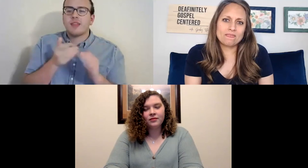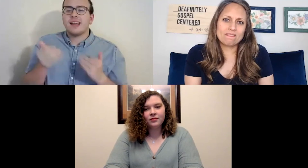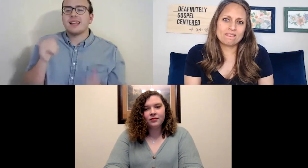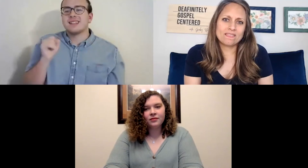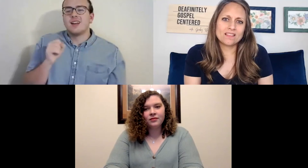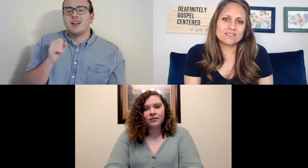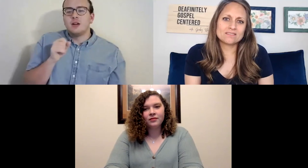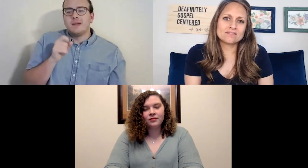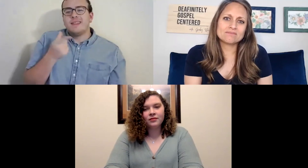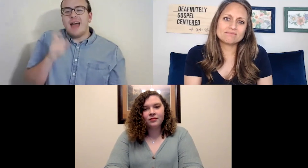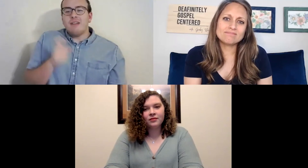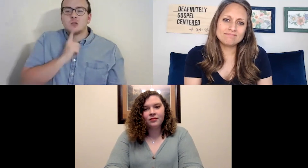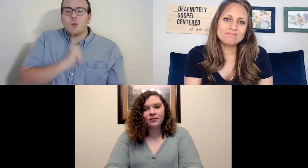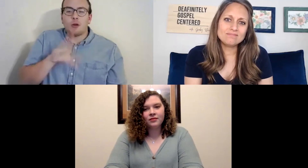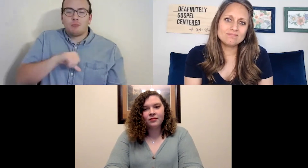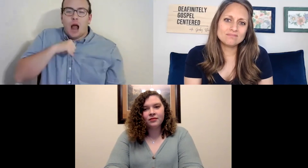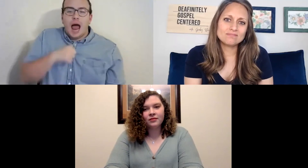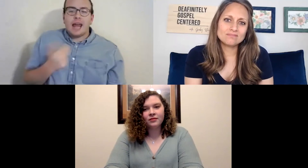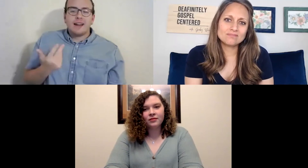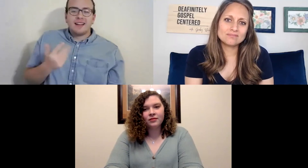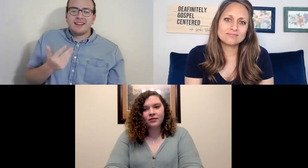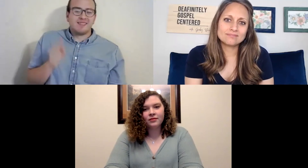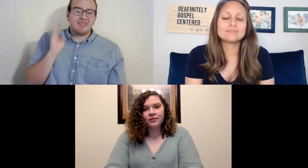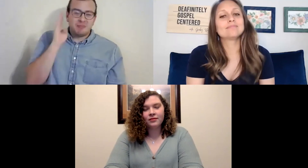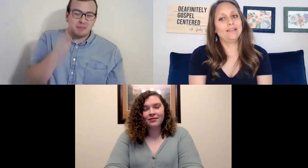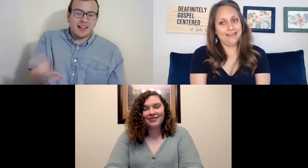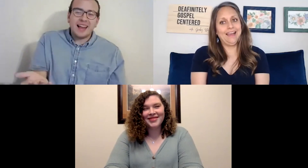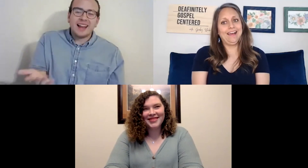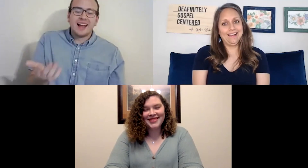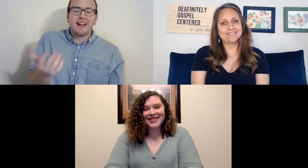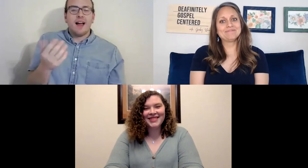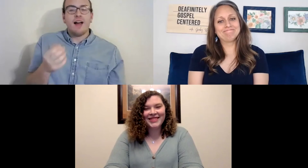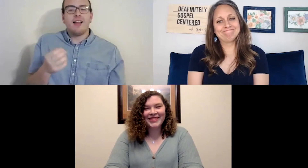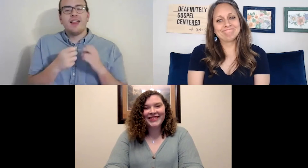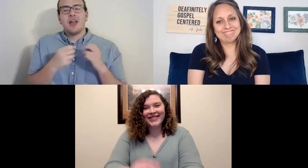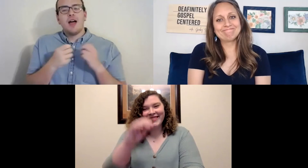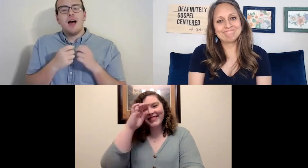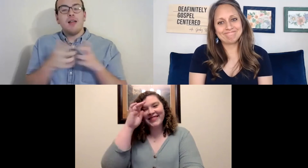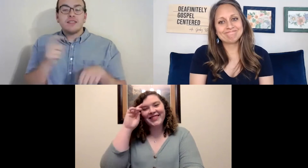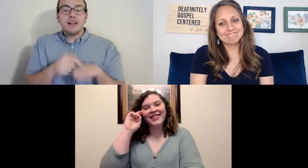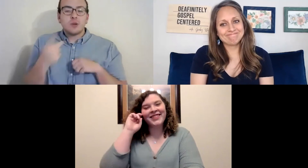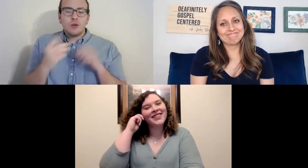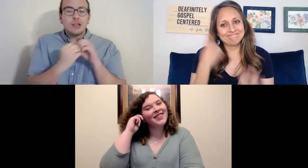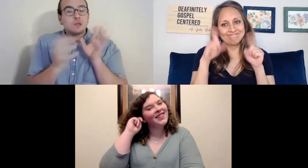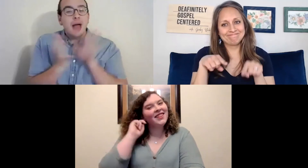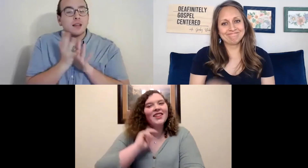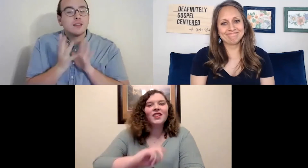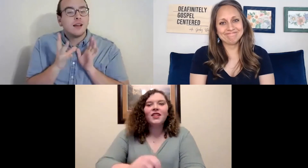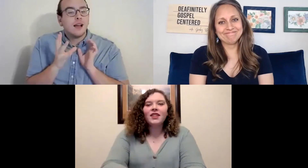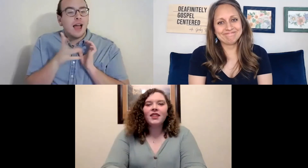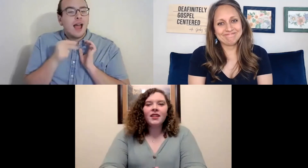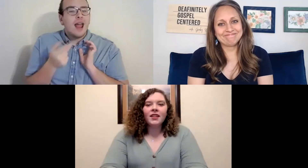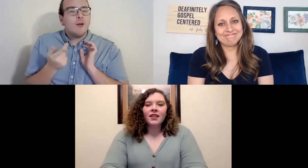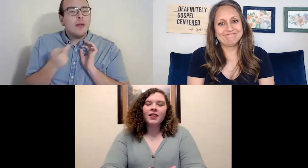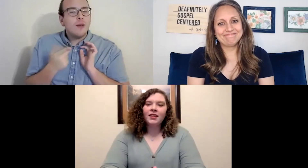that can lead you to your downfall. Sometimes we react and we fight and we try to muscle through it, and it's I'm right or I'm right. But